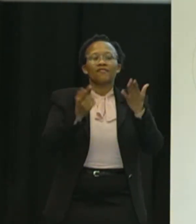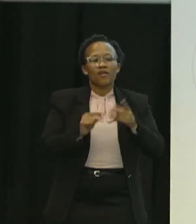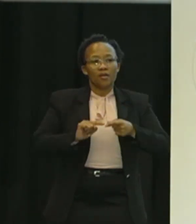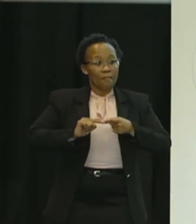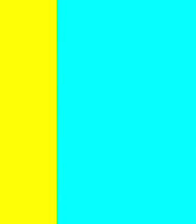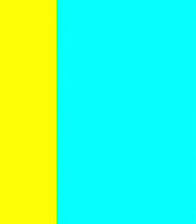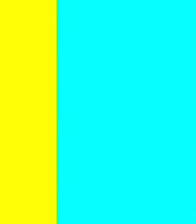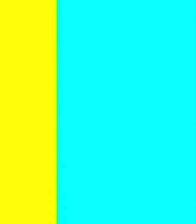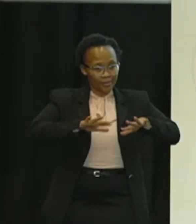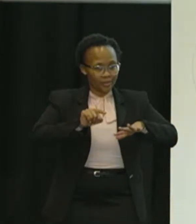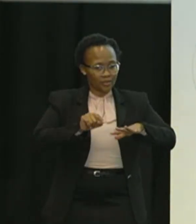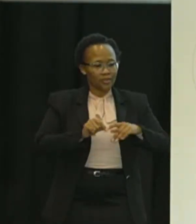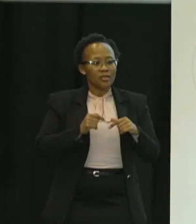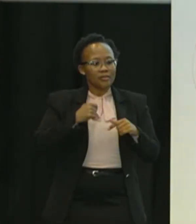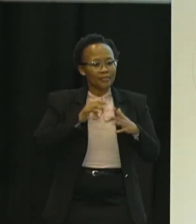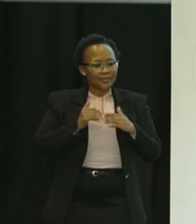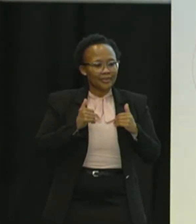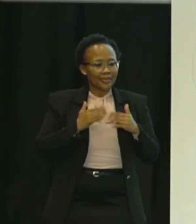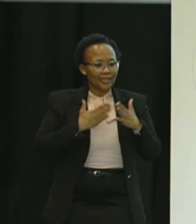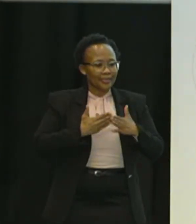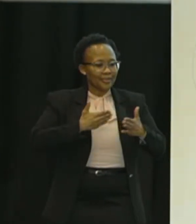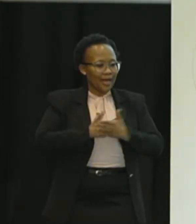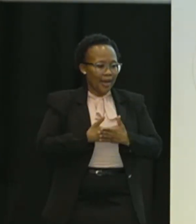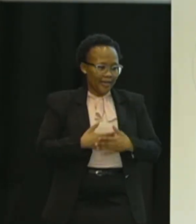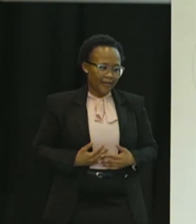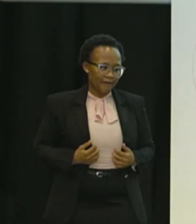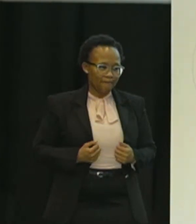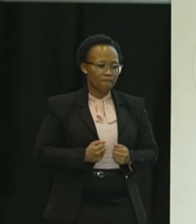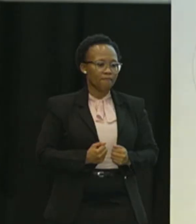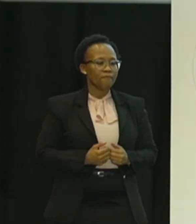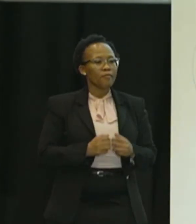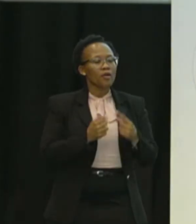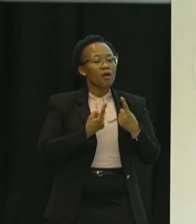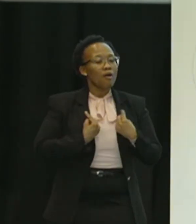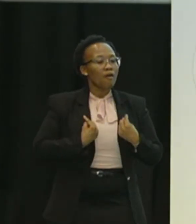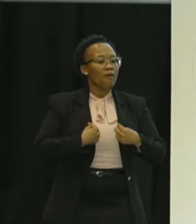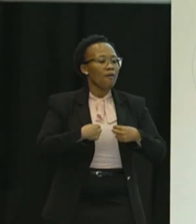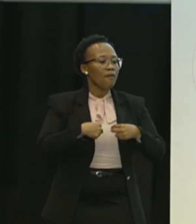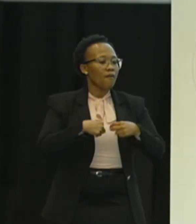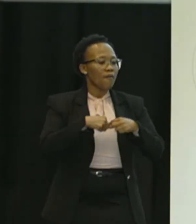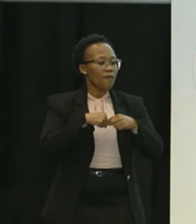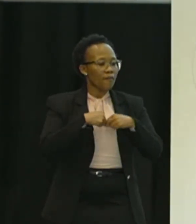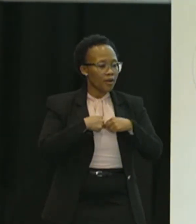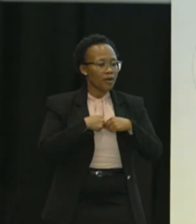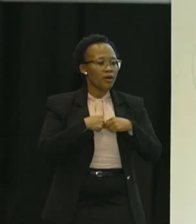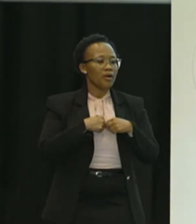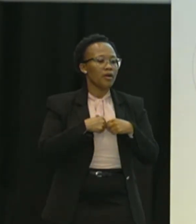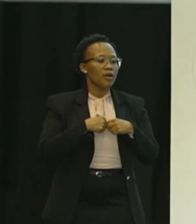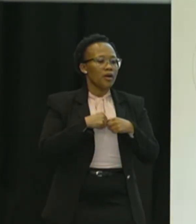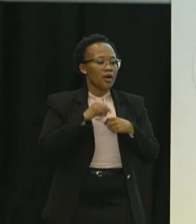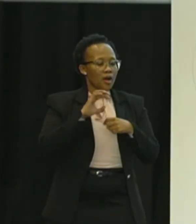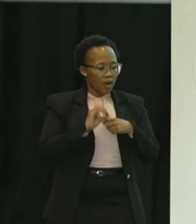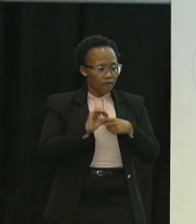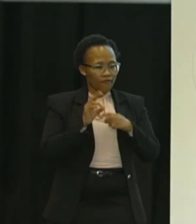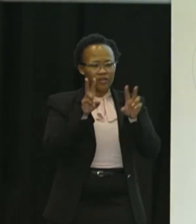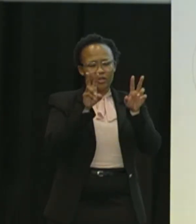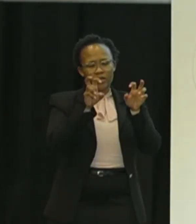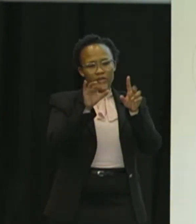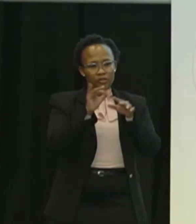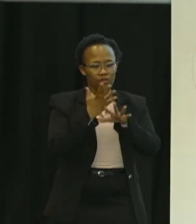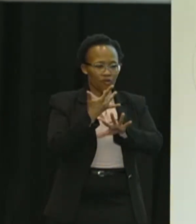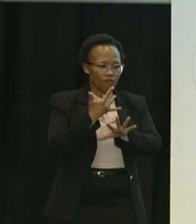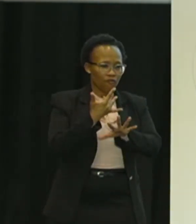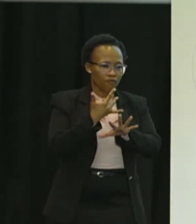I'm glad that PEFA has been able to really spearhead the issues of integration in the public